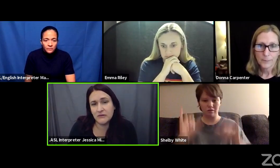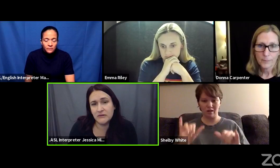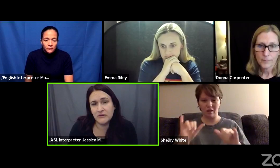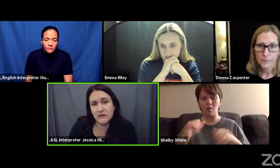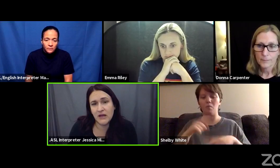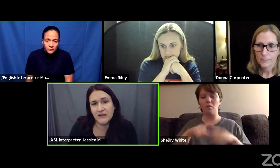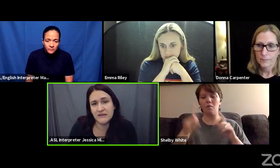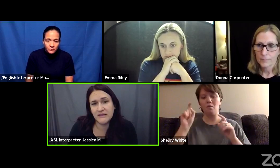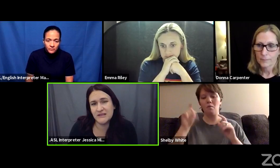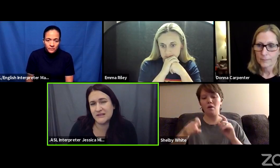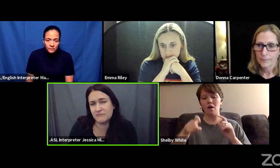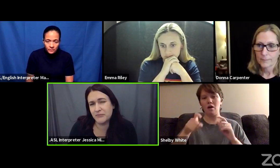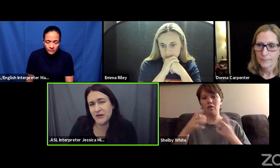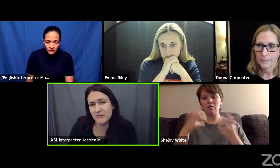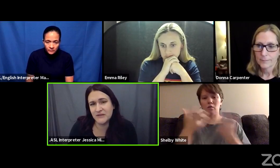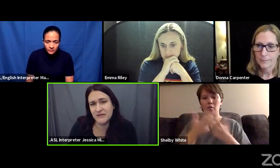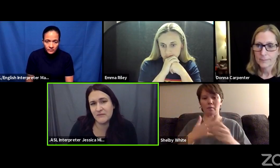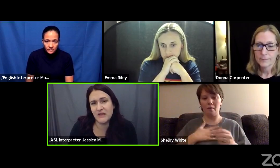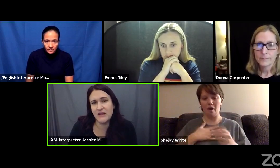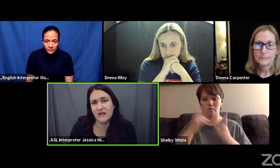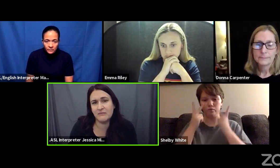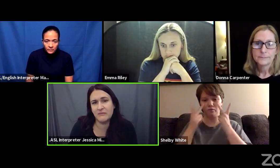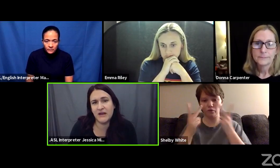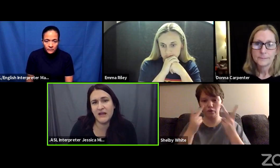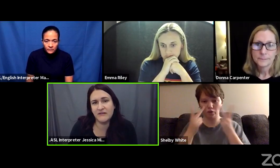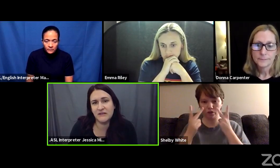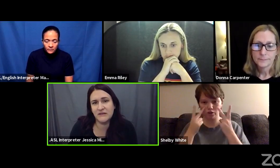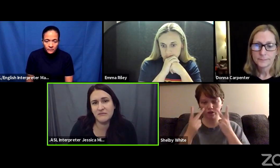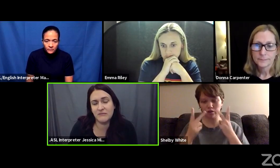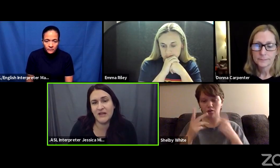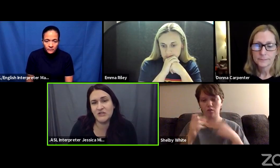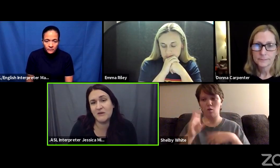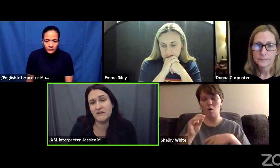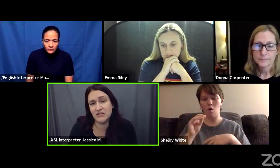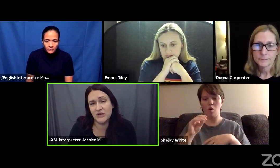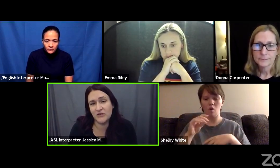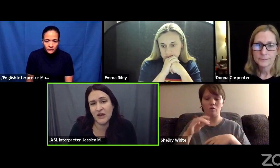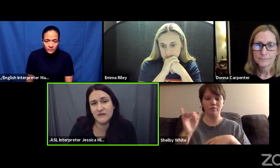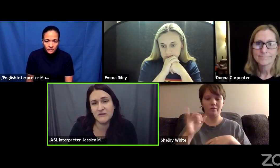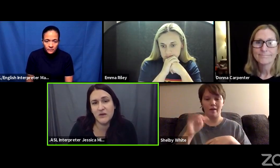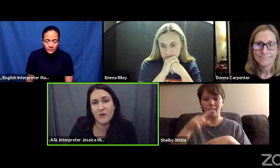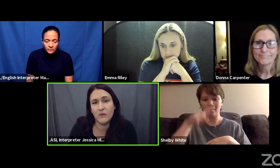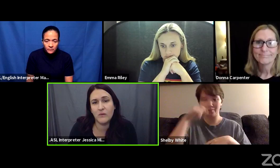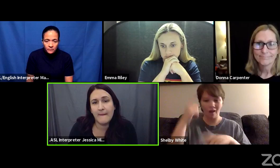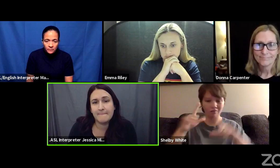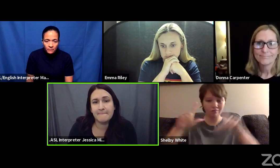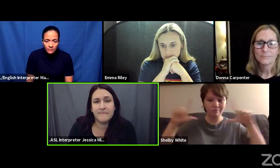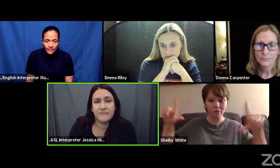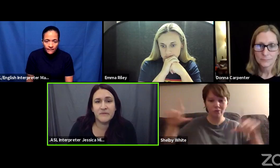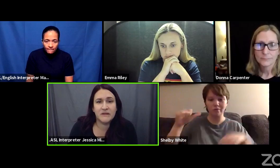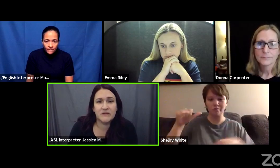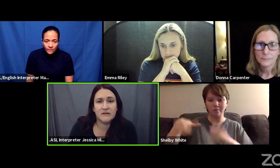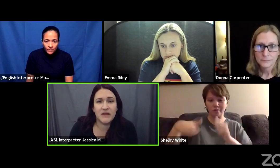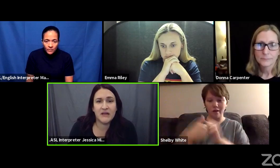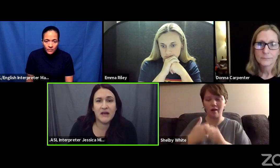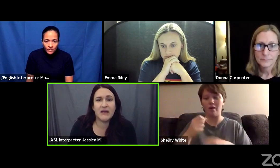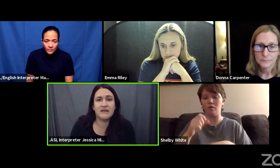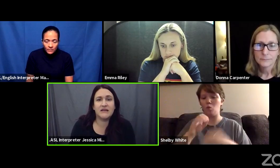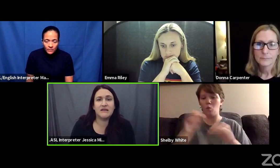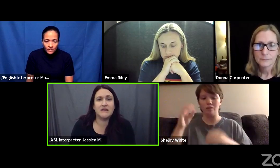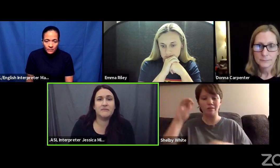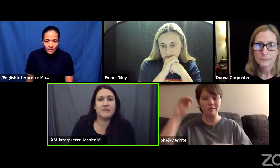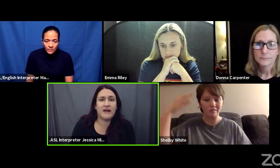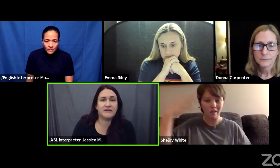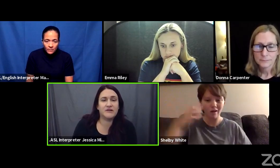Now, it's pretty much the same thing, but I have to match my vision, right? So like